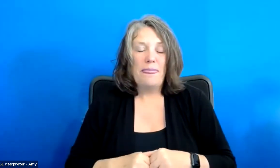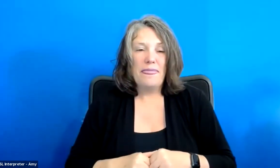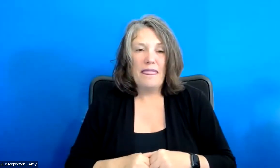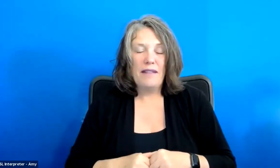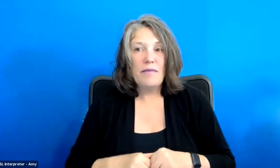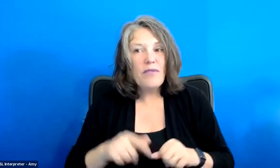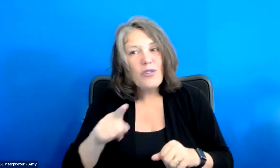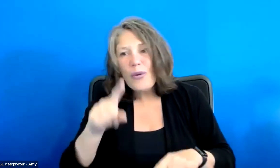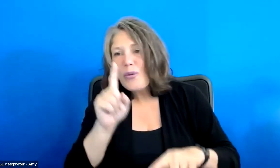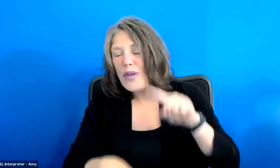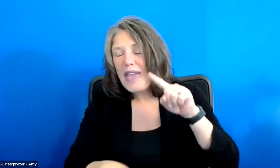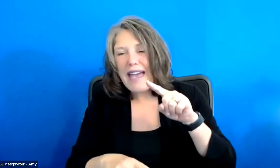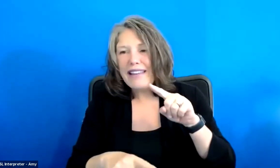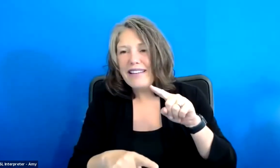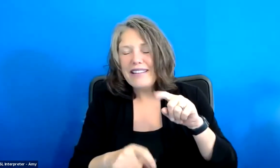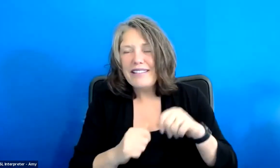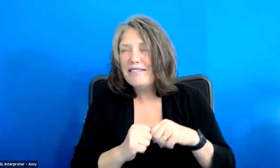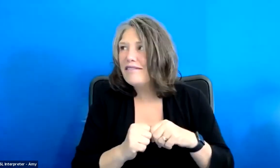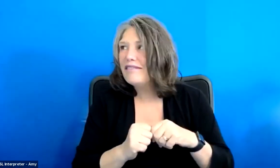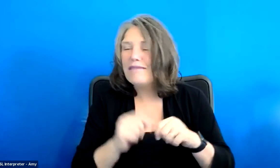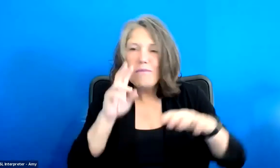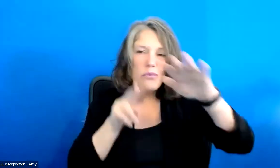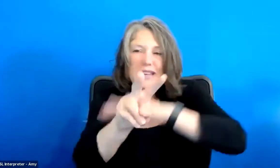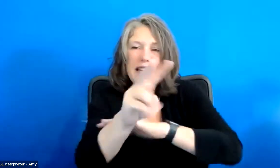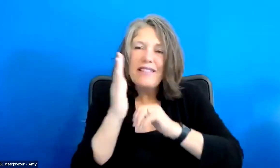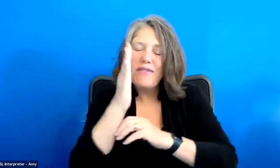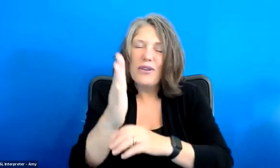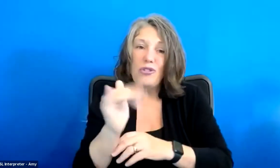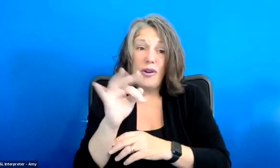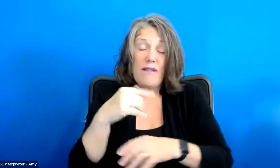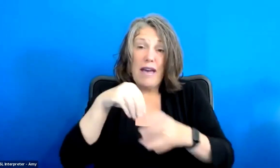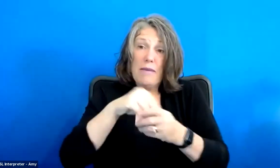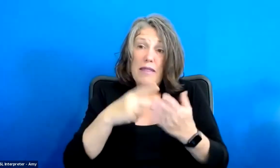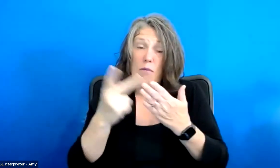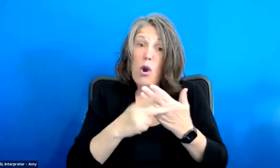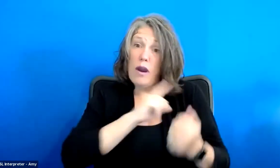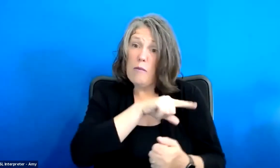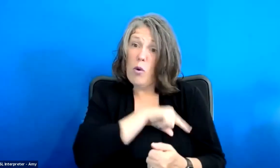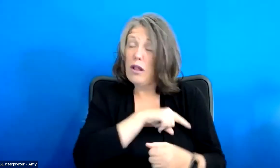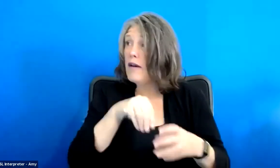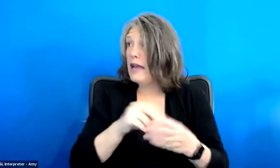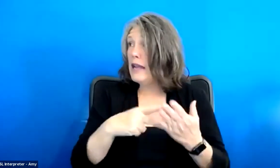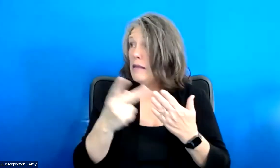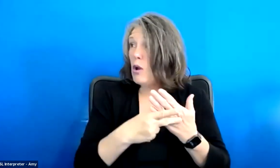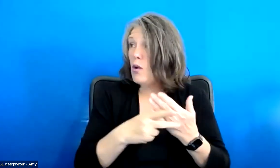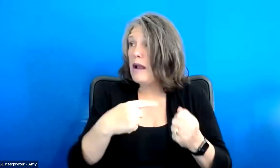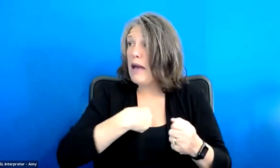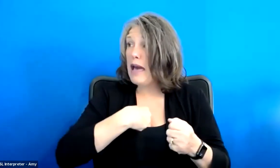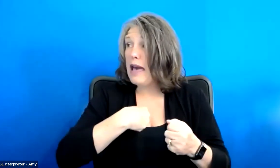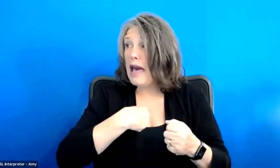So you can't predict the future. If I'm in the program, I qualified, I'm in the program, I'm